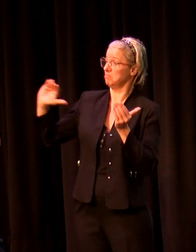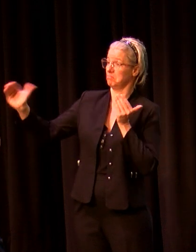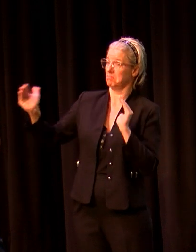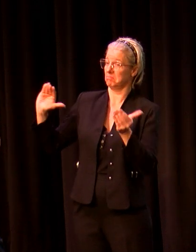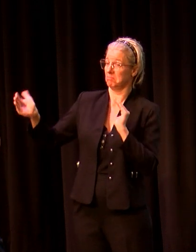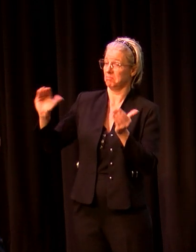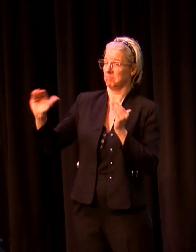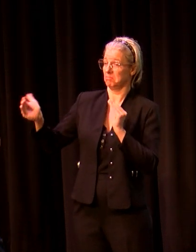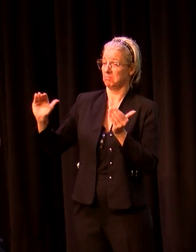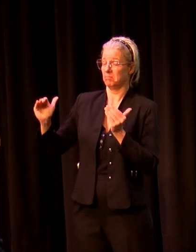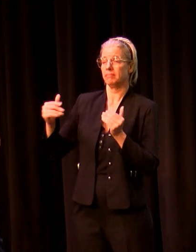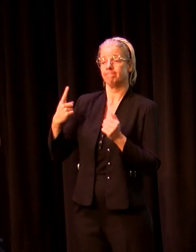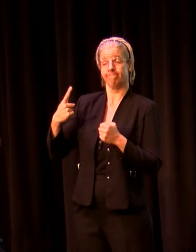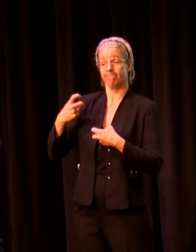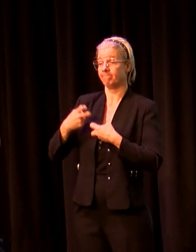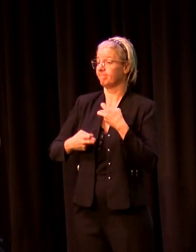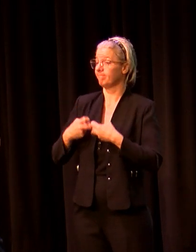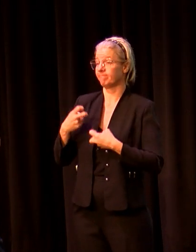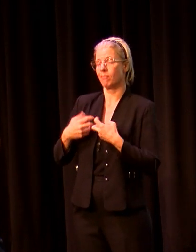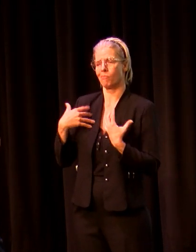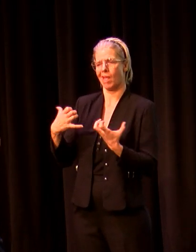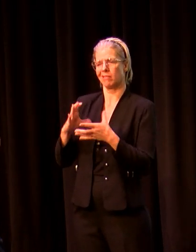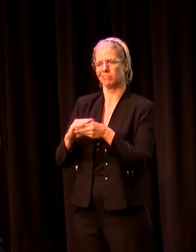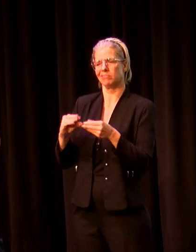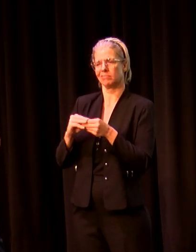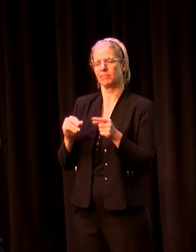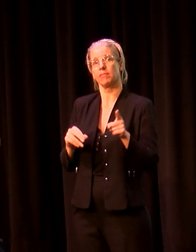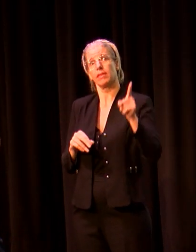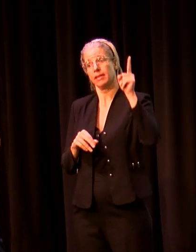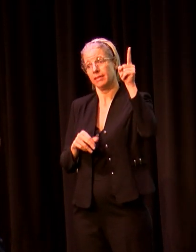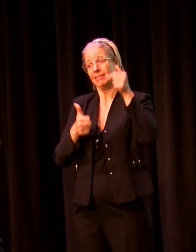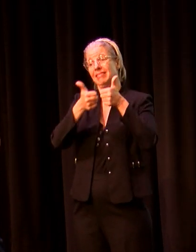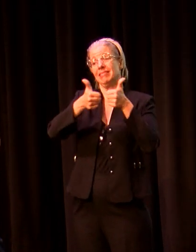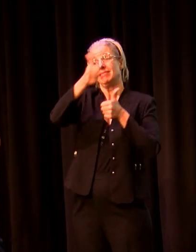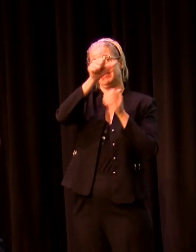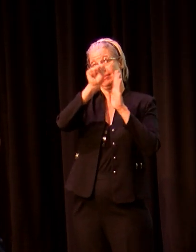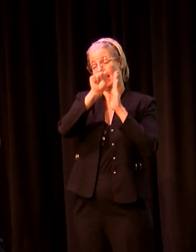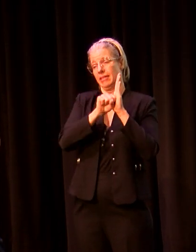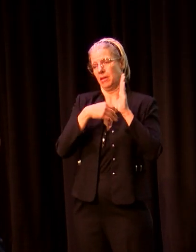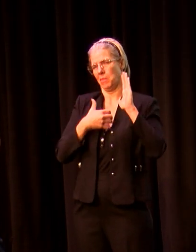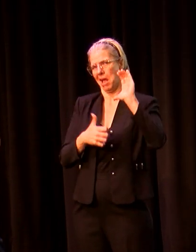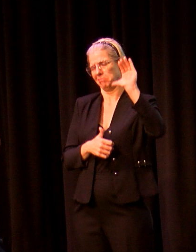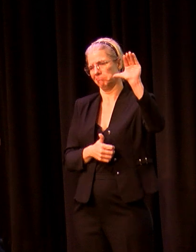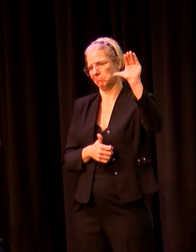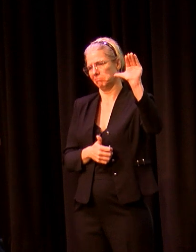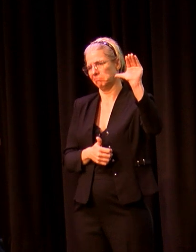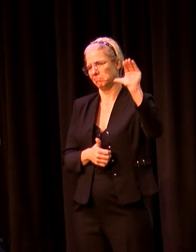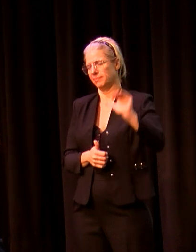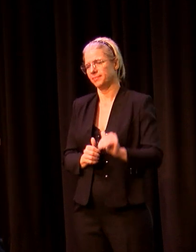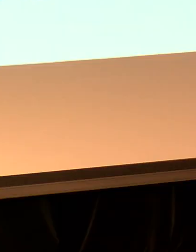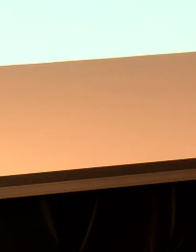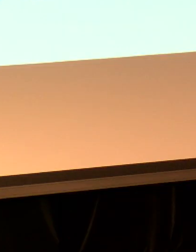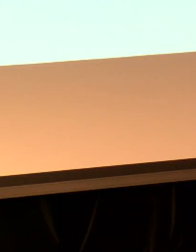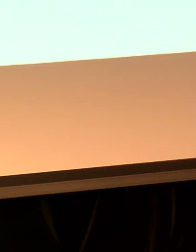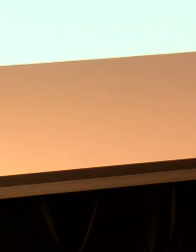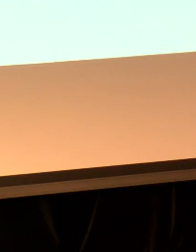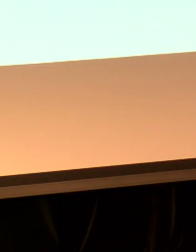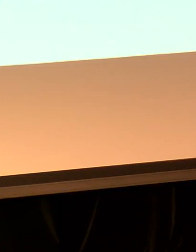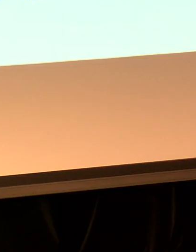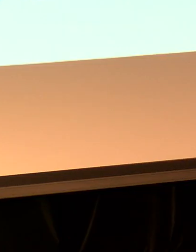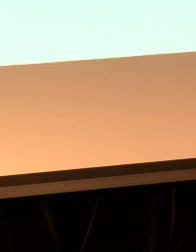talk with our state legislatures about, is that basically every source of funding for affordable housing is back